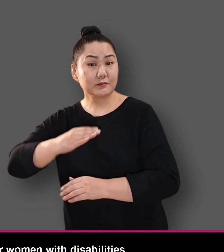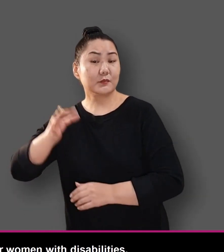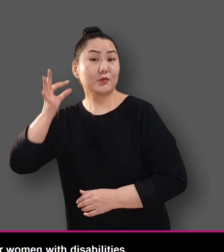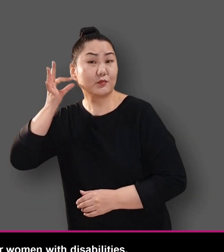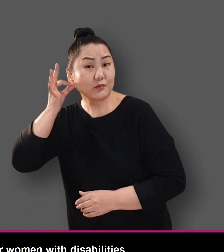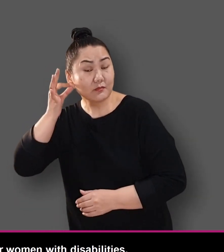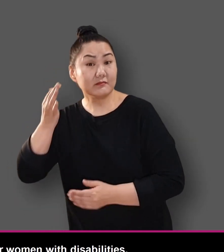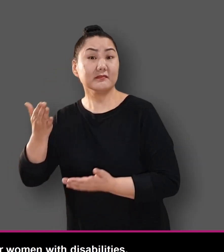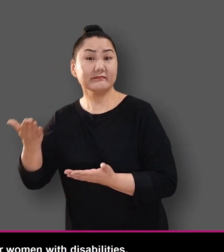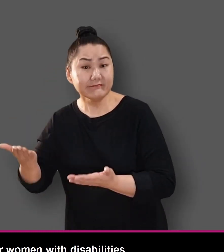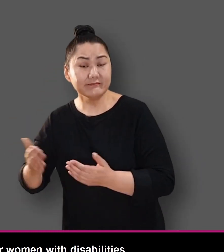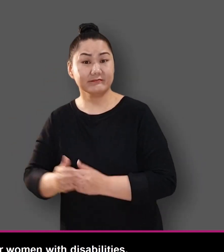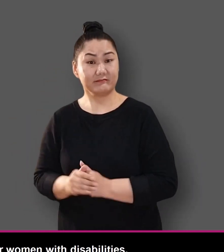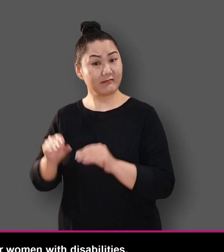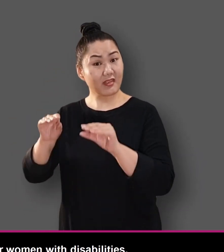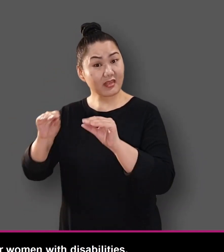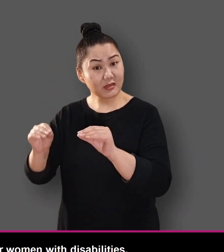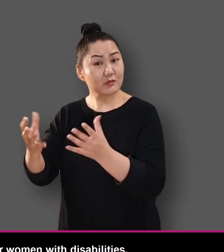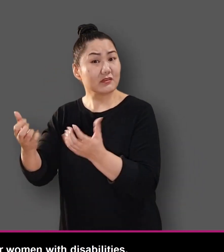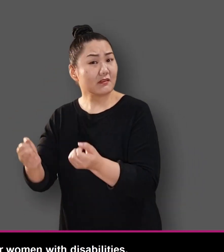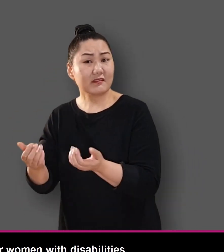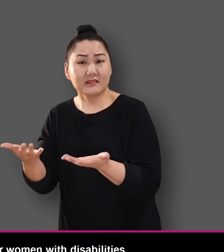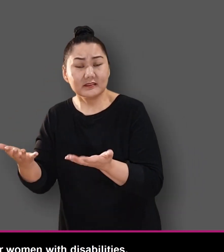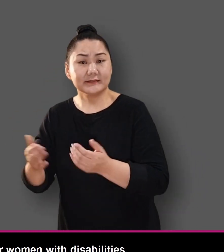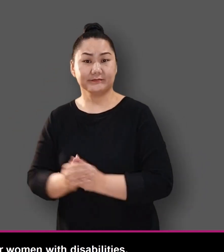And less than 1% for women with disabilities.